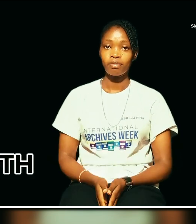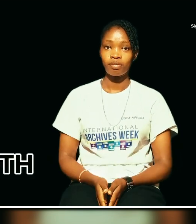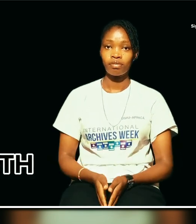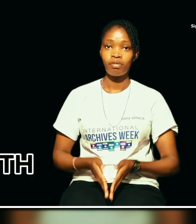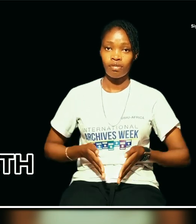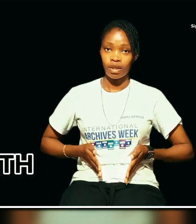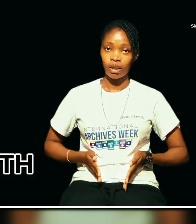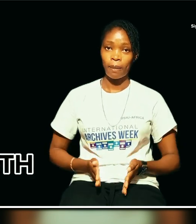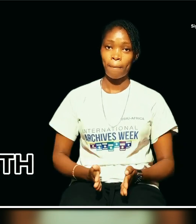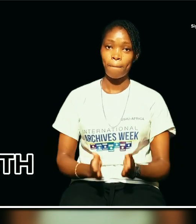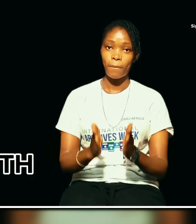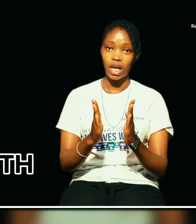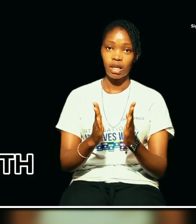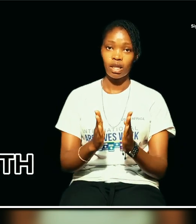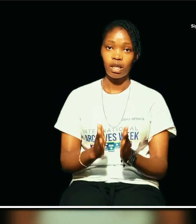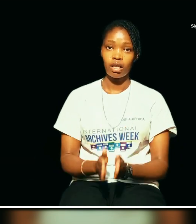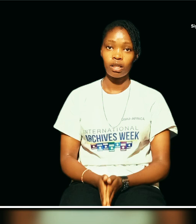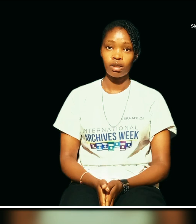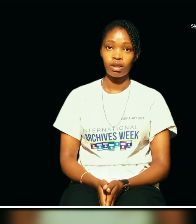bath,